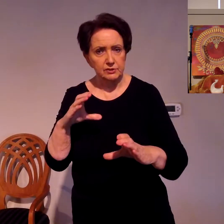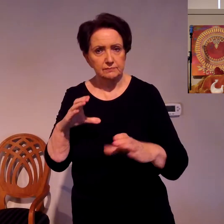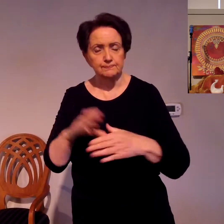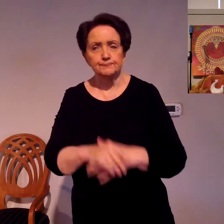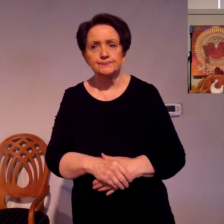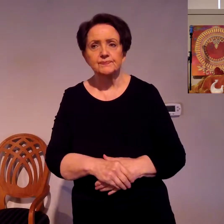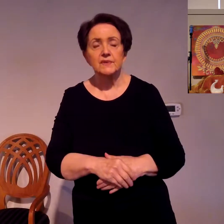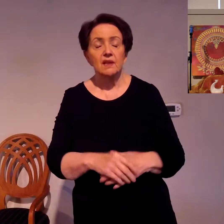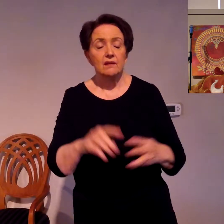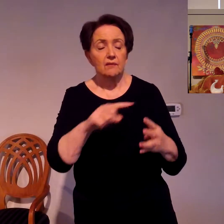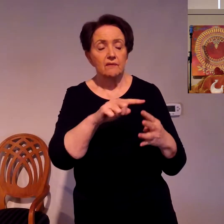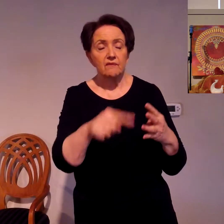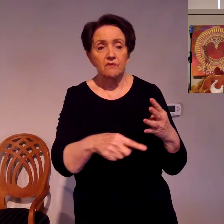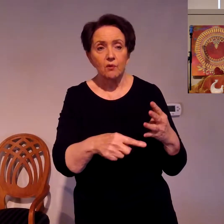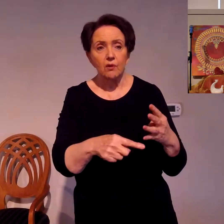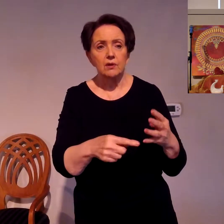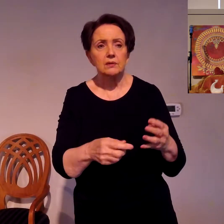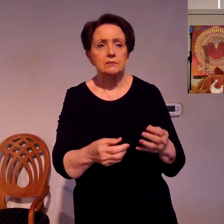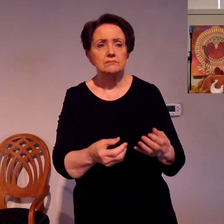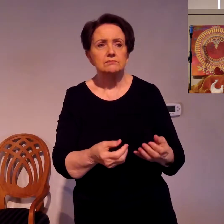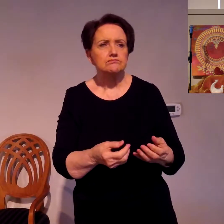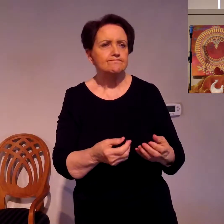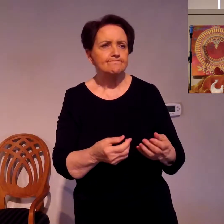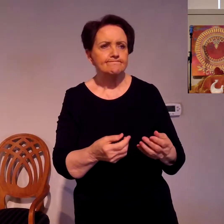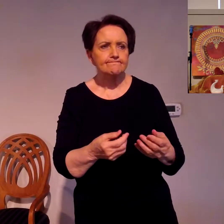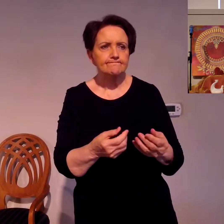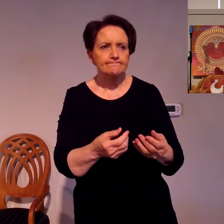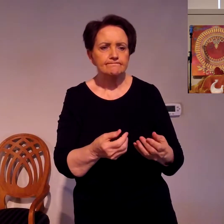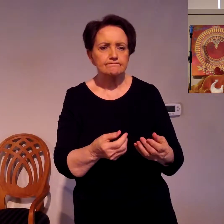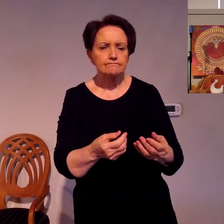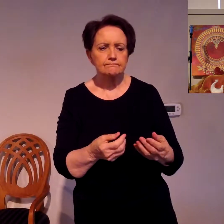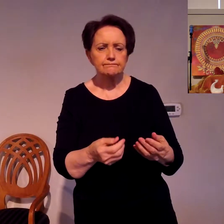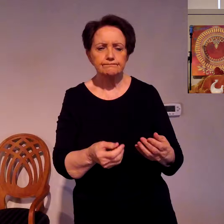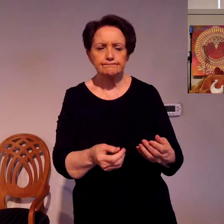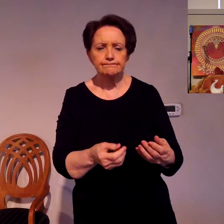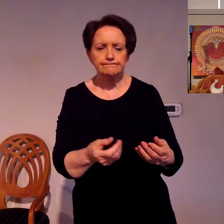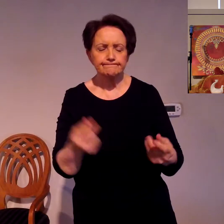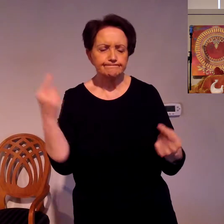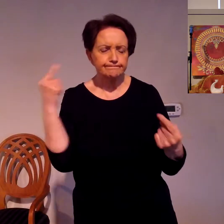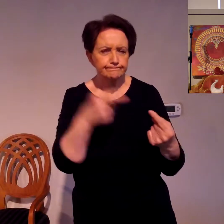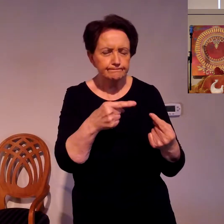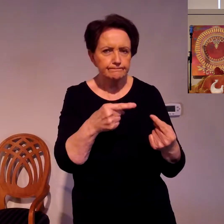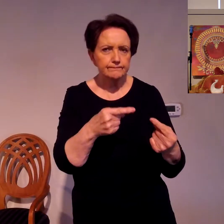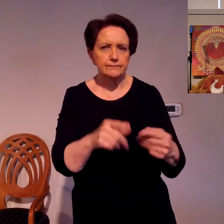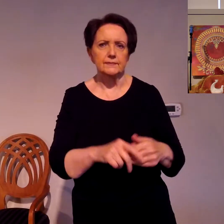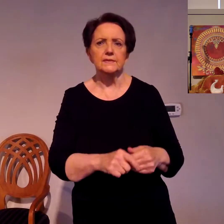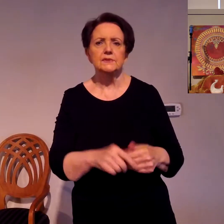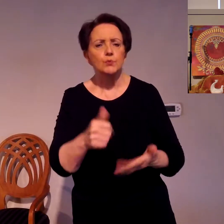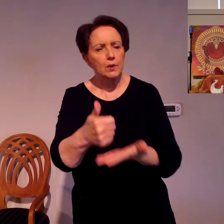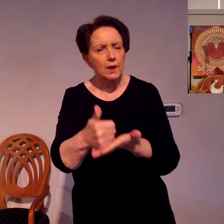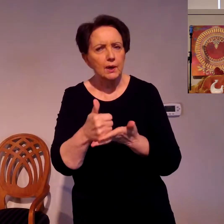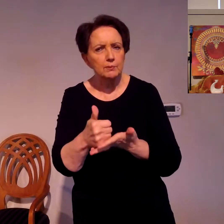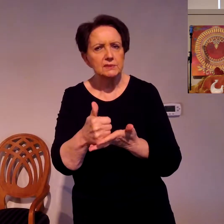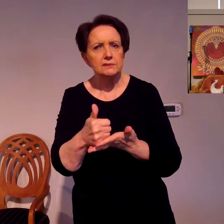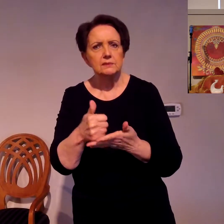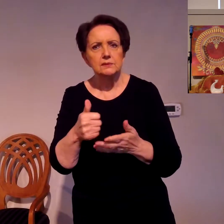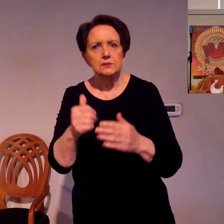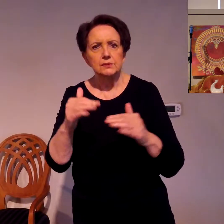are the 4 most seminal ideas that will help us to actually raise each other